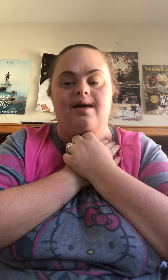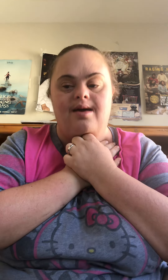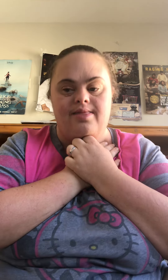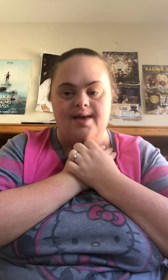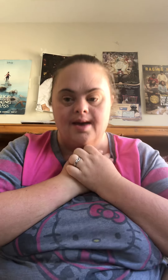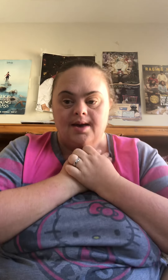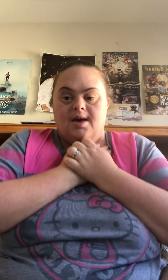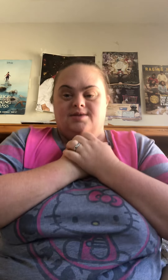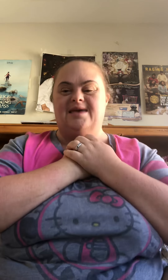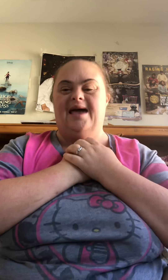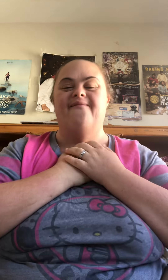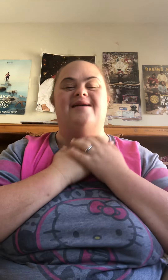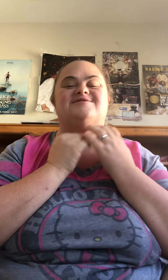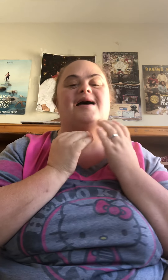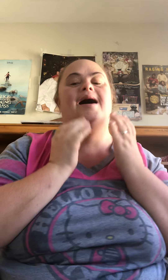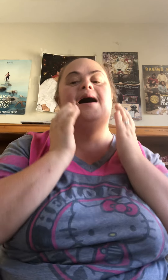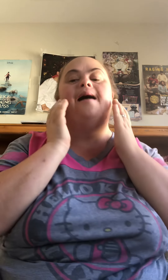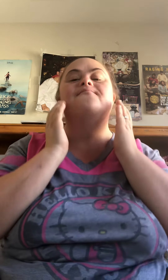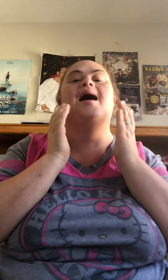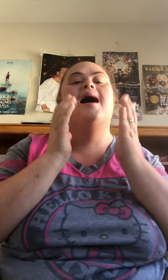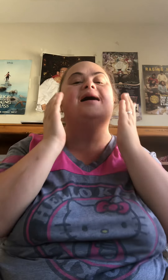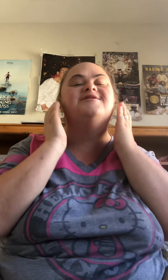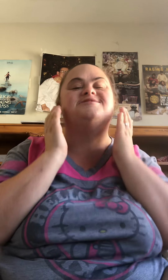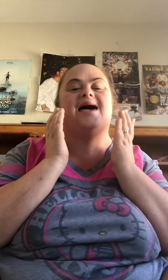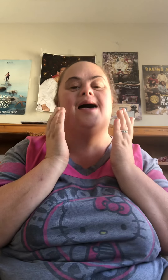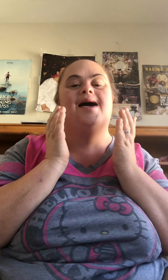You beside myself